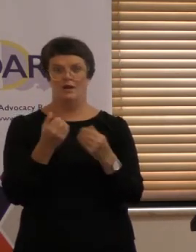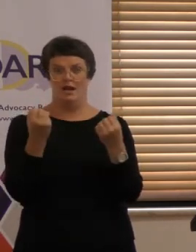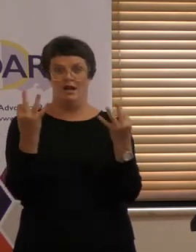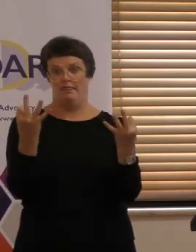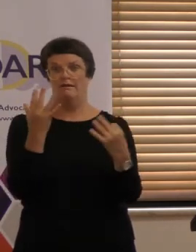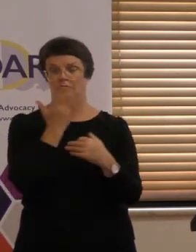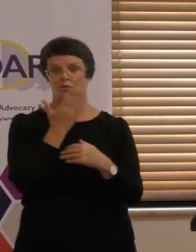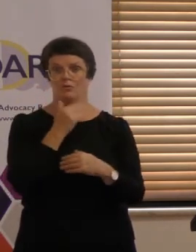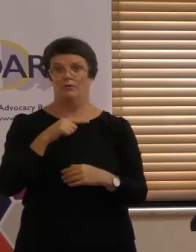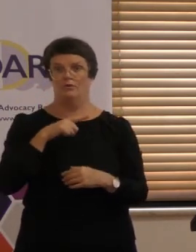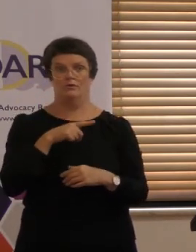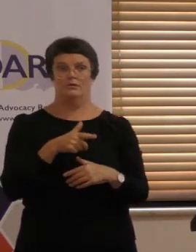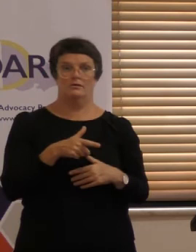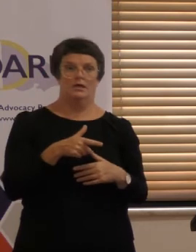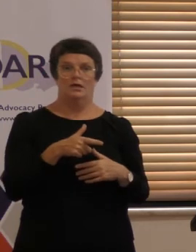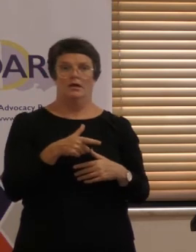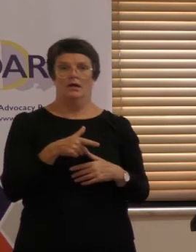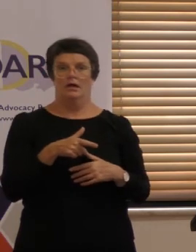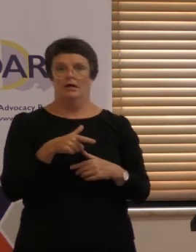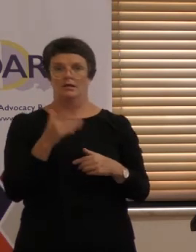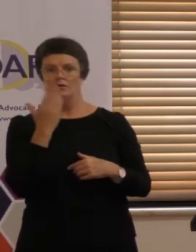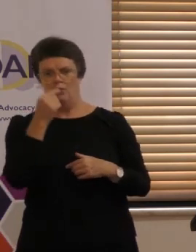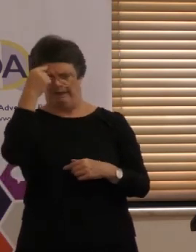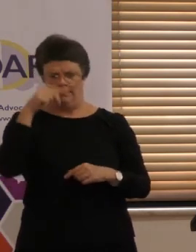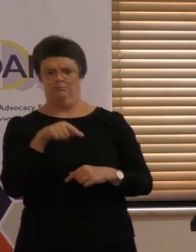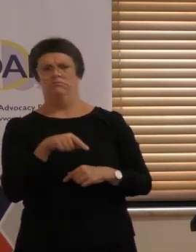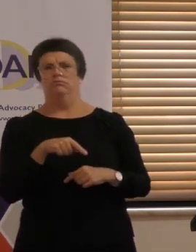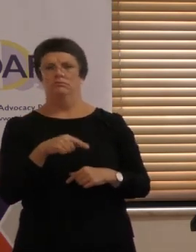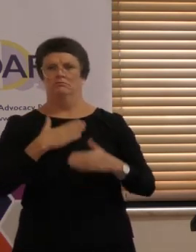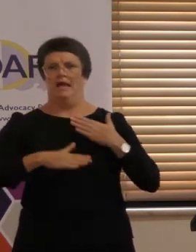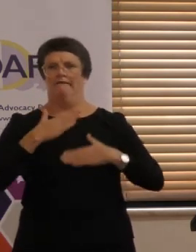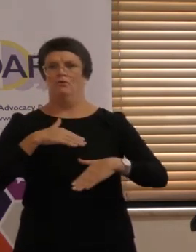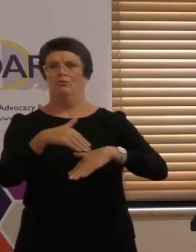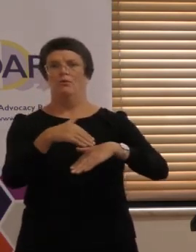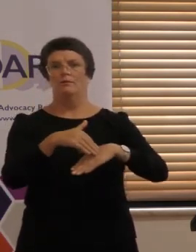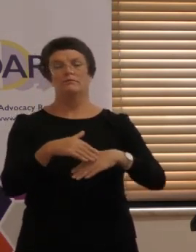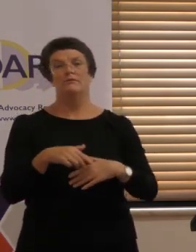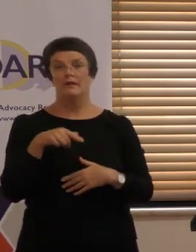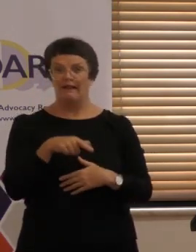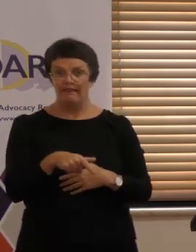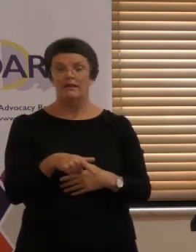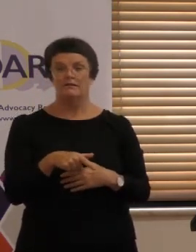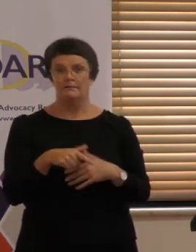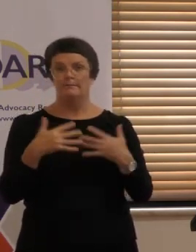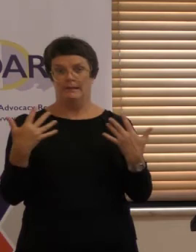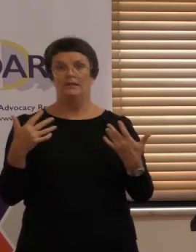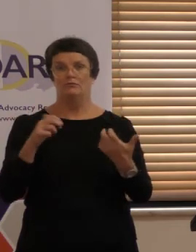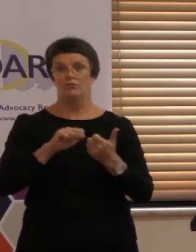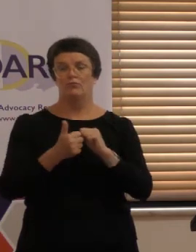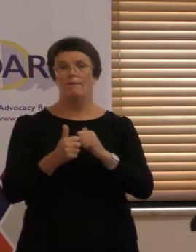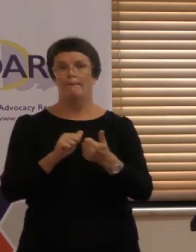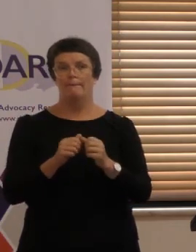because of what are considered to be behavioural issues is a real issue, and schools are not always proactive